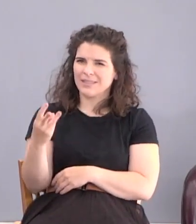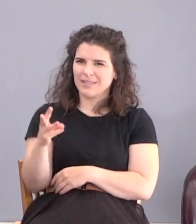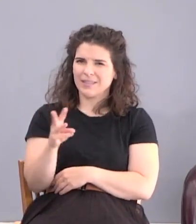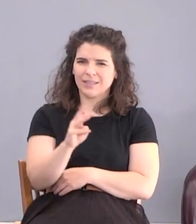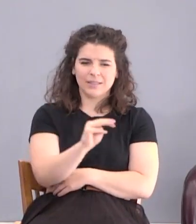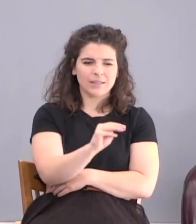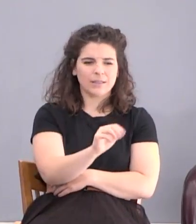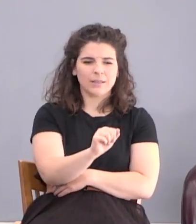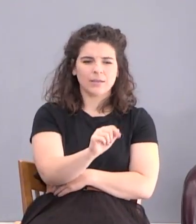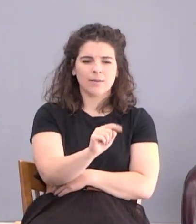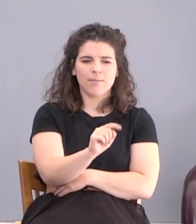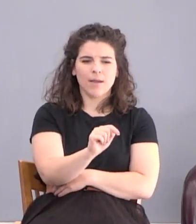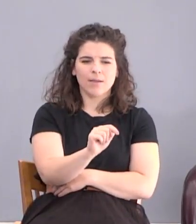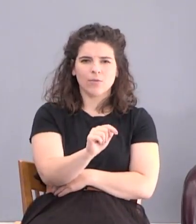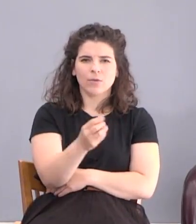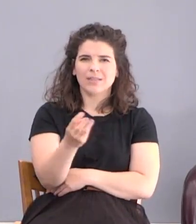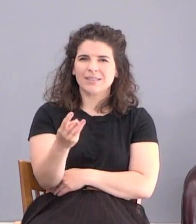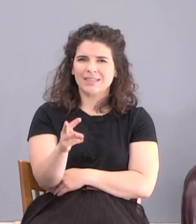Matthew 16.